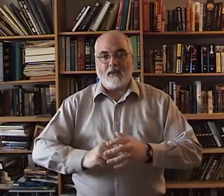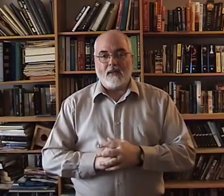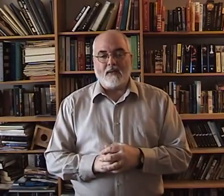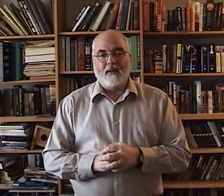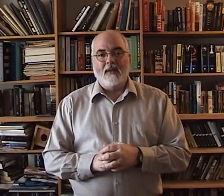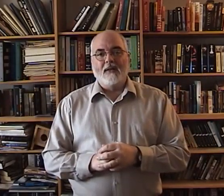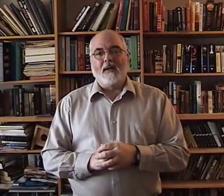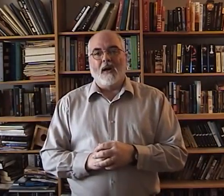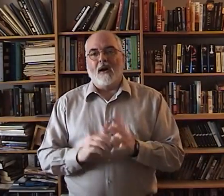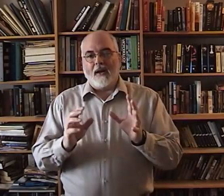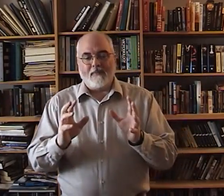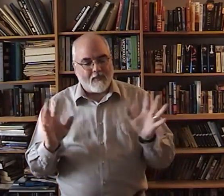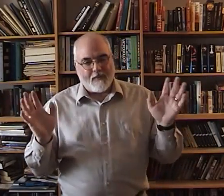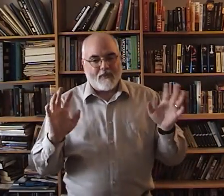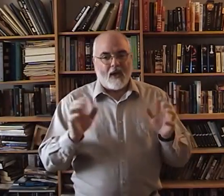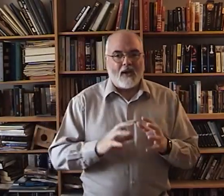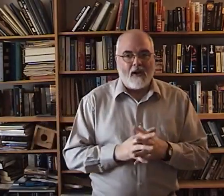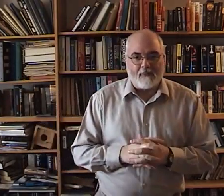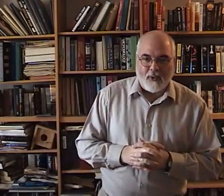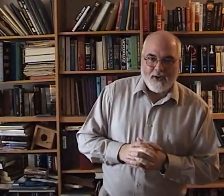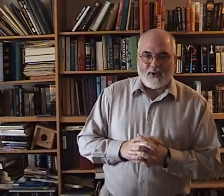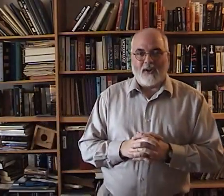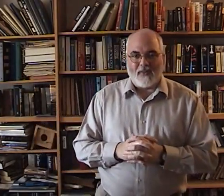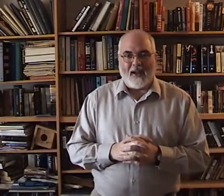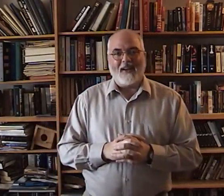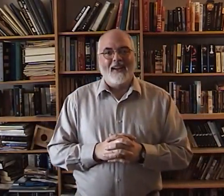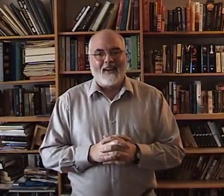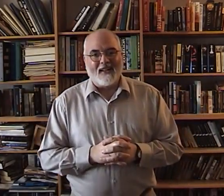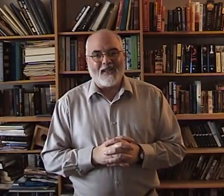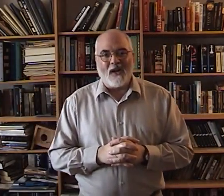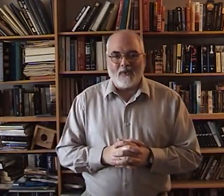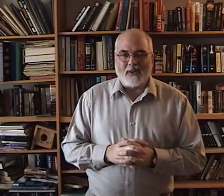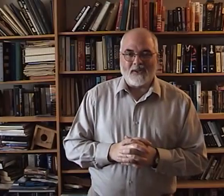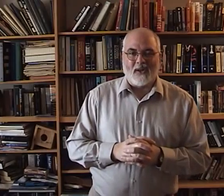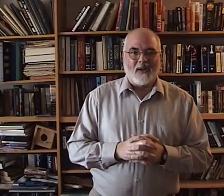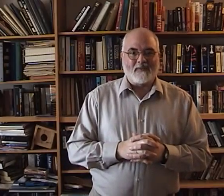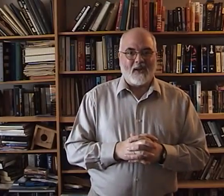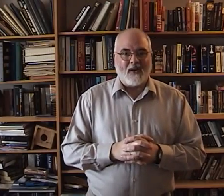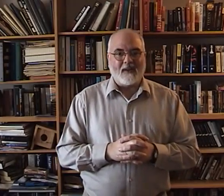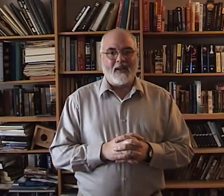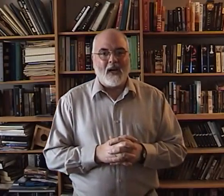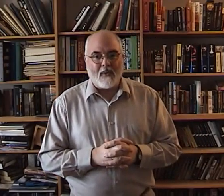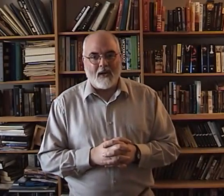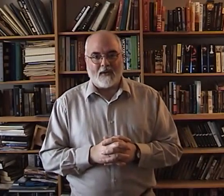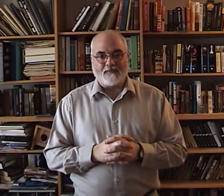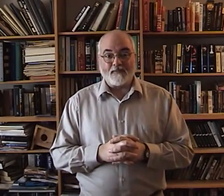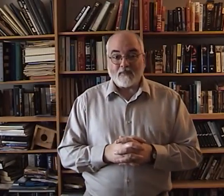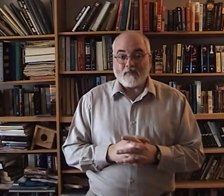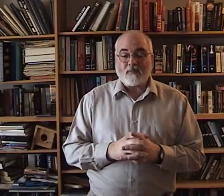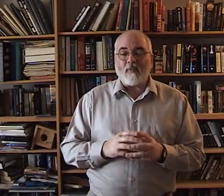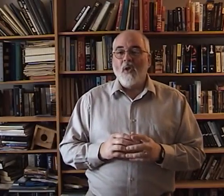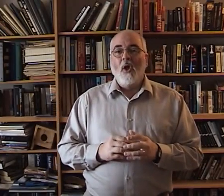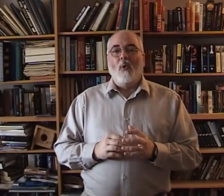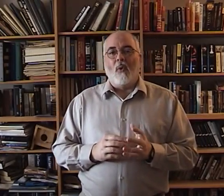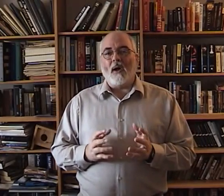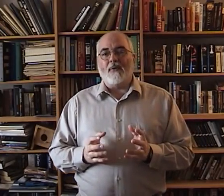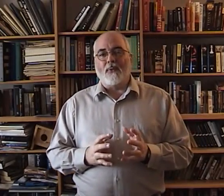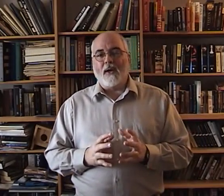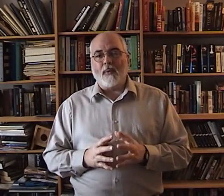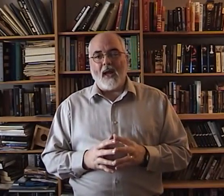sentence. All right, enough preaching on that. Let's get on with the song. All right, here we go. What a Friend We Have